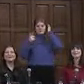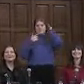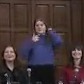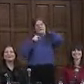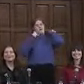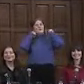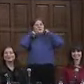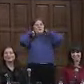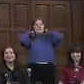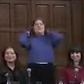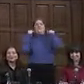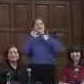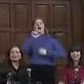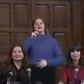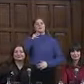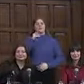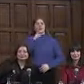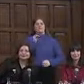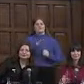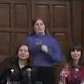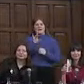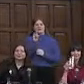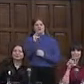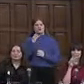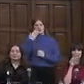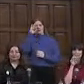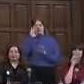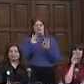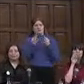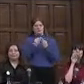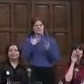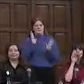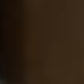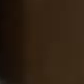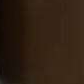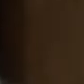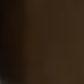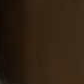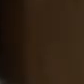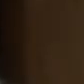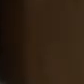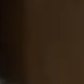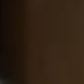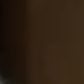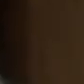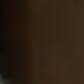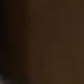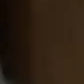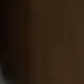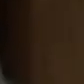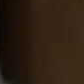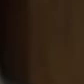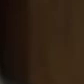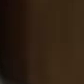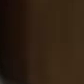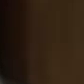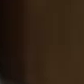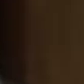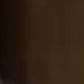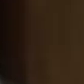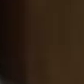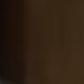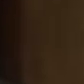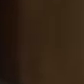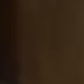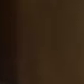Thank you. I'm Alan Moore from Hedgerows Ireland Group. We made a submission to the Assembly, and we're delighted to see that the importance of hedgerows